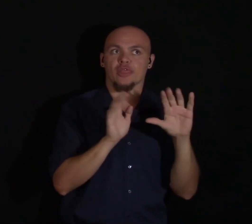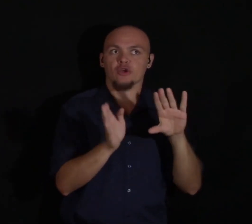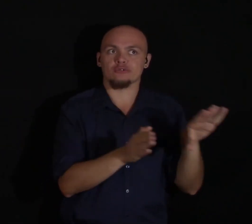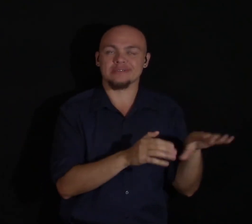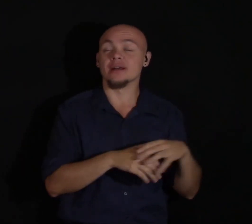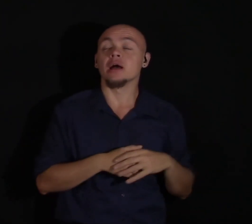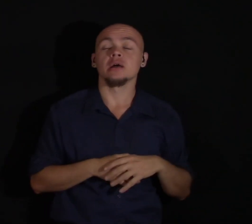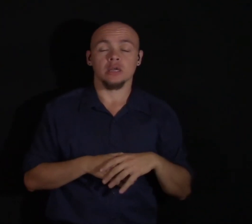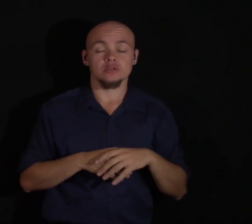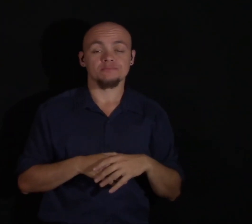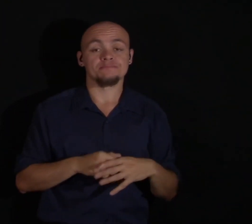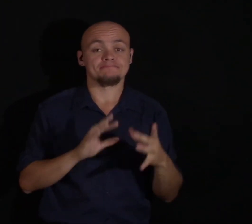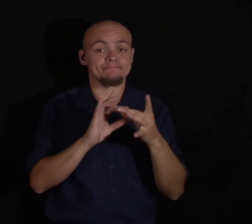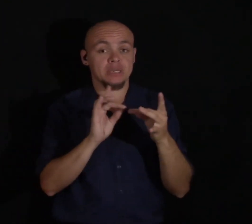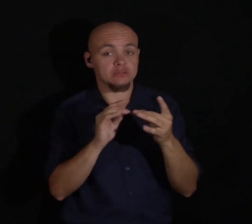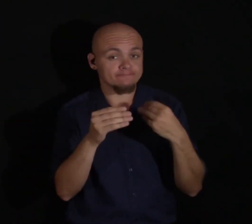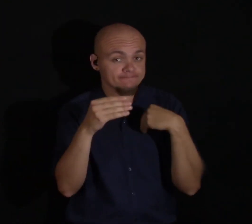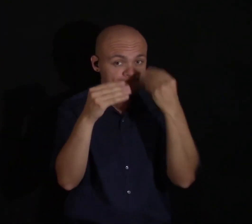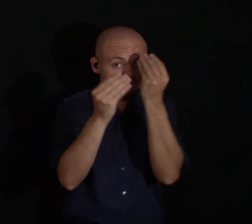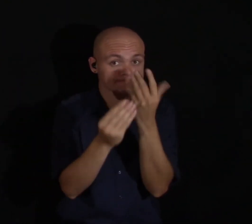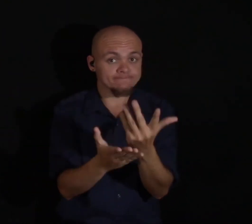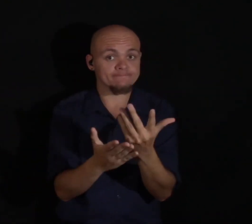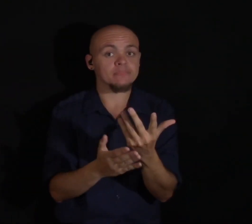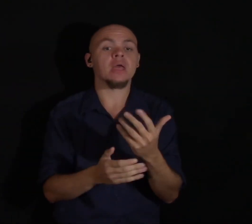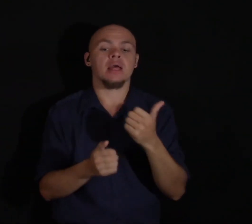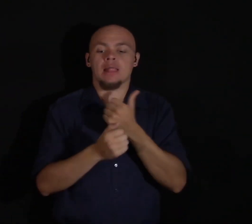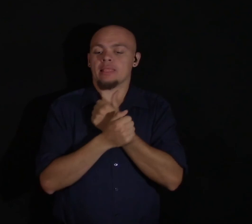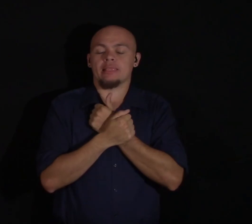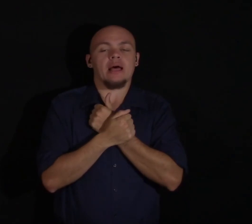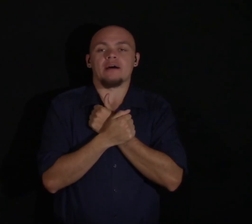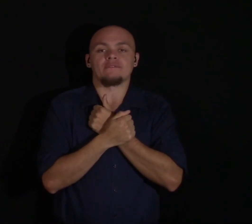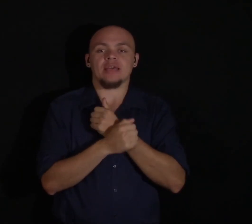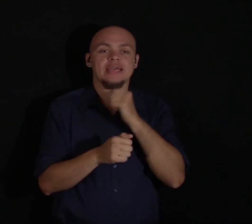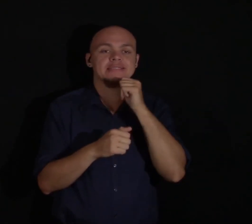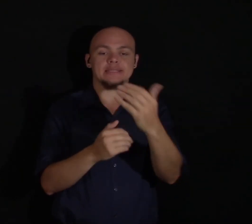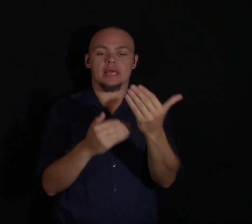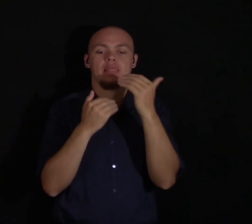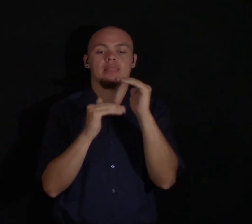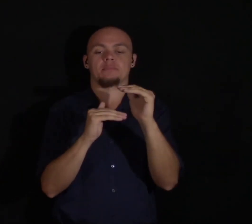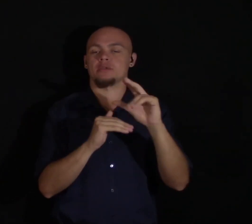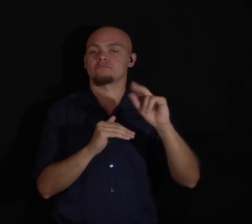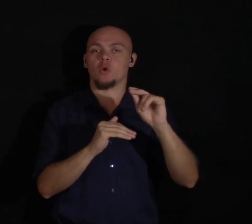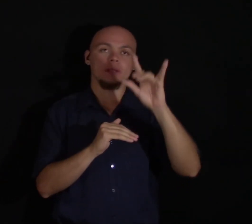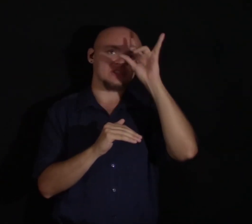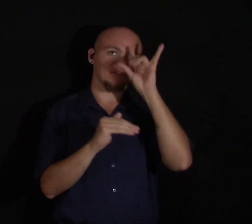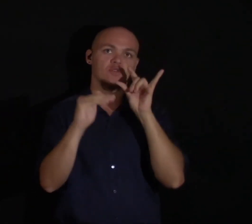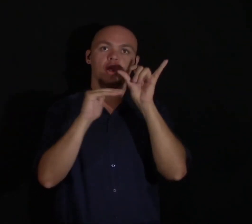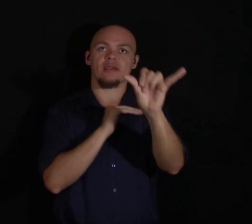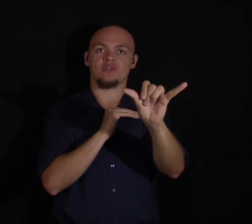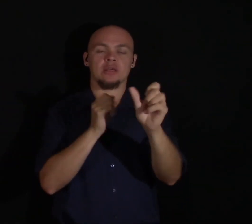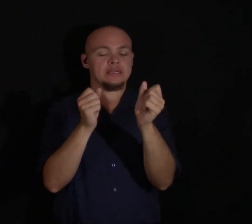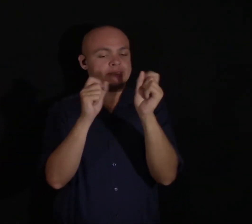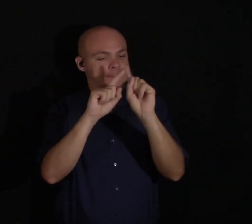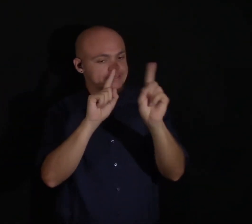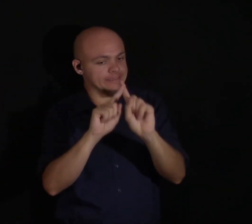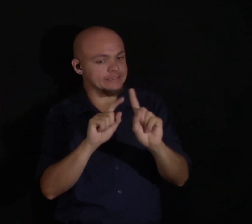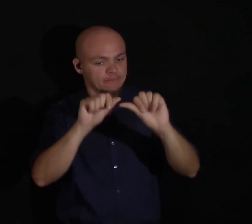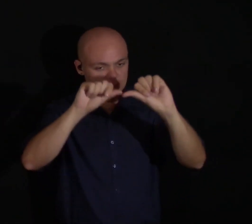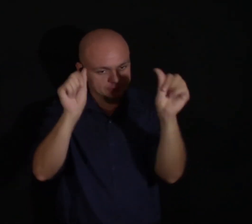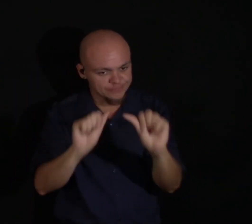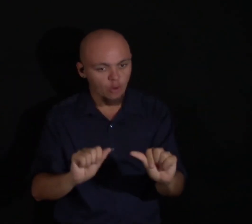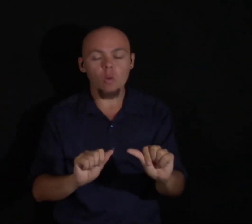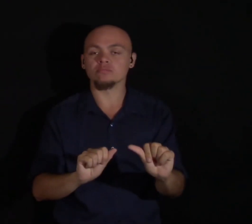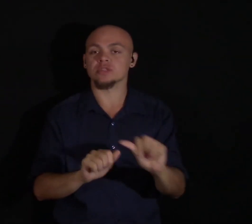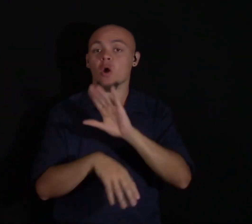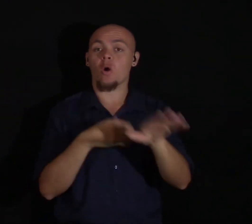what I want to leave you with is this idea that love is not finite. It is infinite in all its many forms, and almost